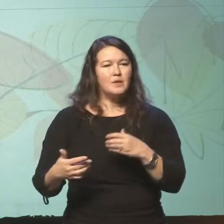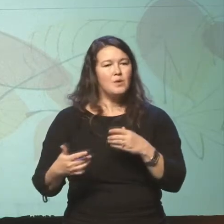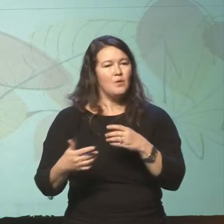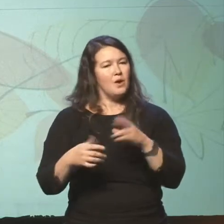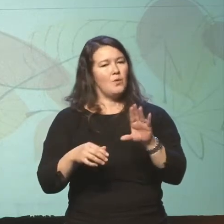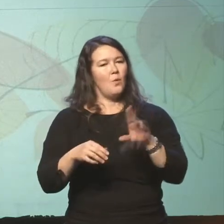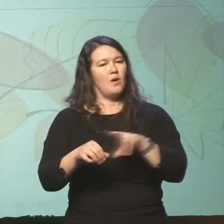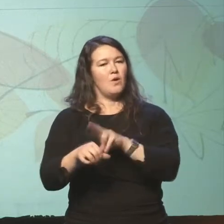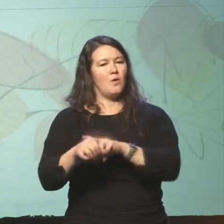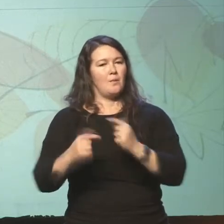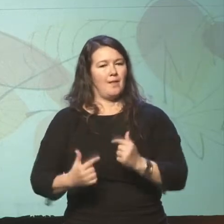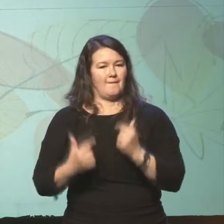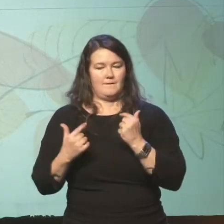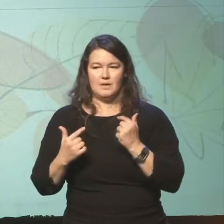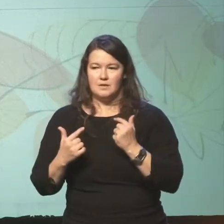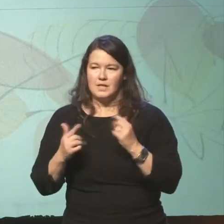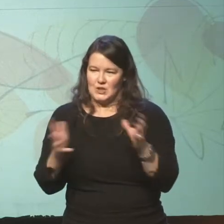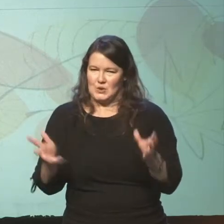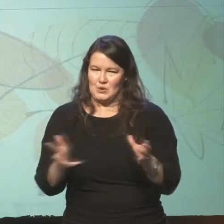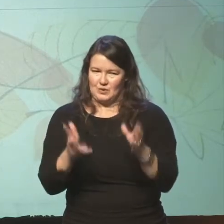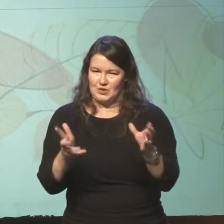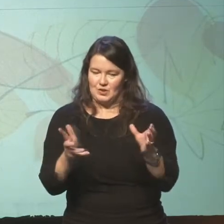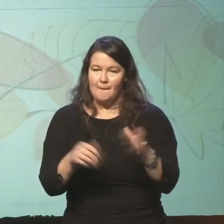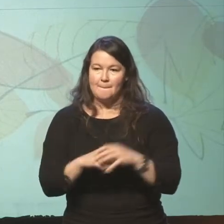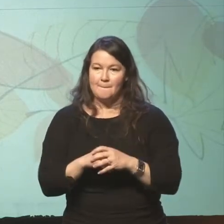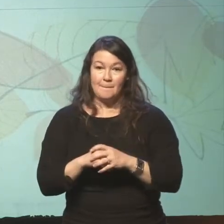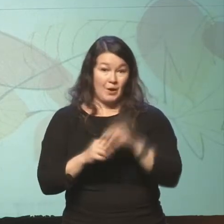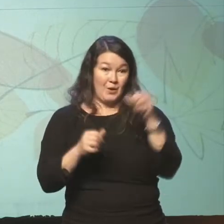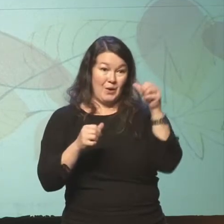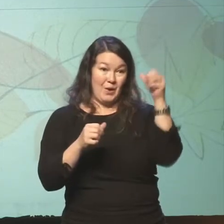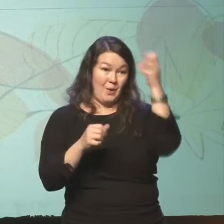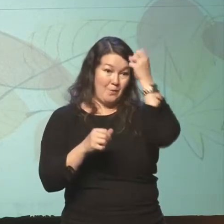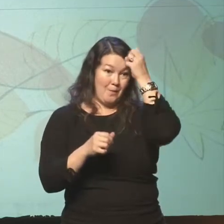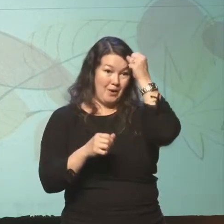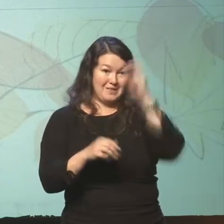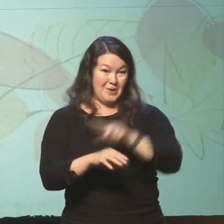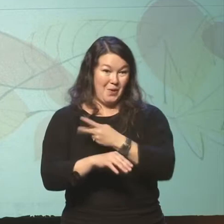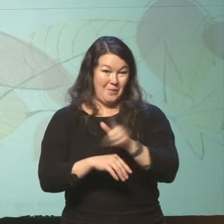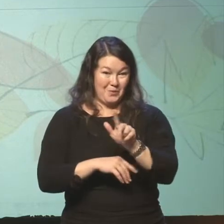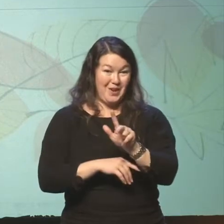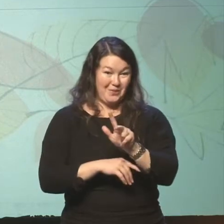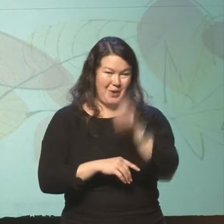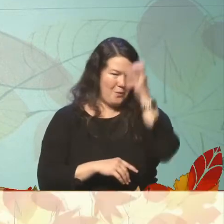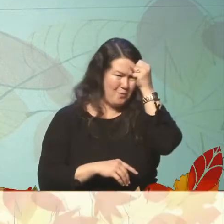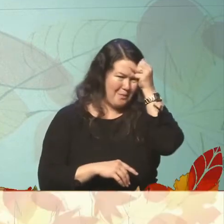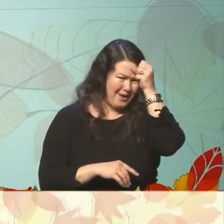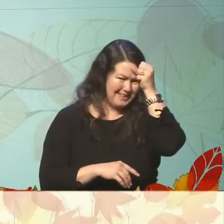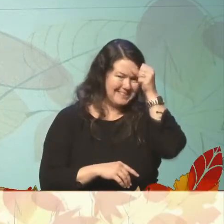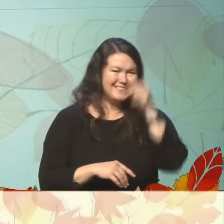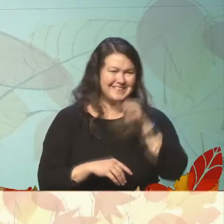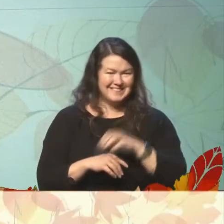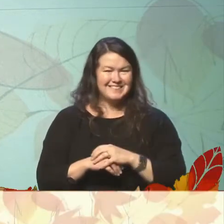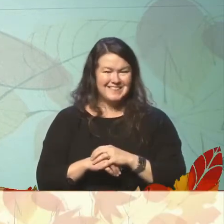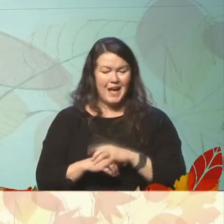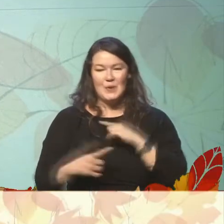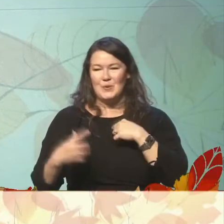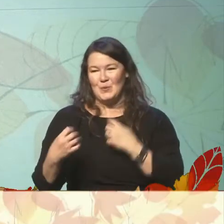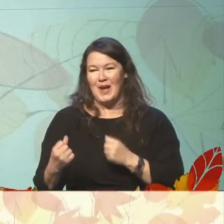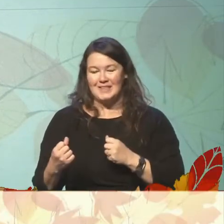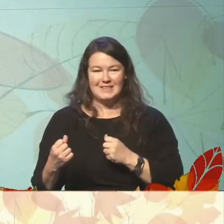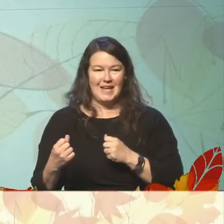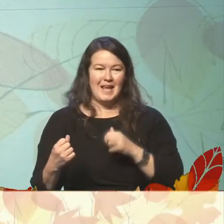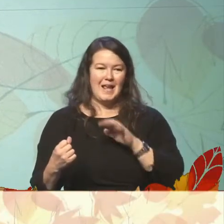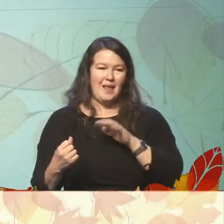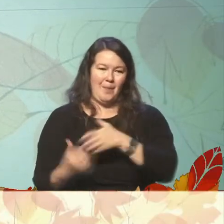some things I would encourage you with this. I'd encourage you to memorize the 23rd Psalm if you haven't. Memorize it and trust in the mystery of its